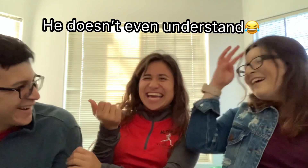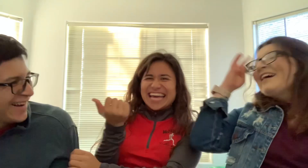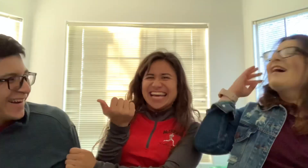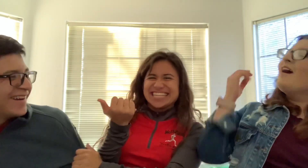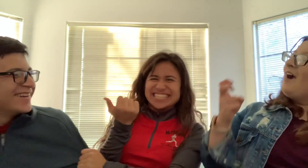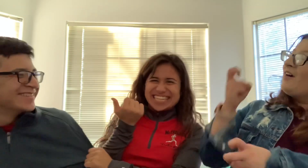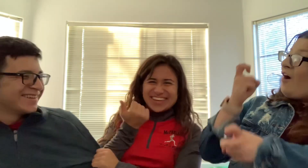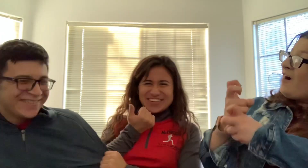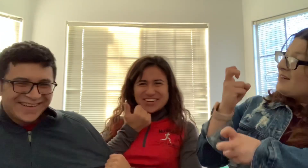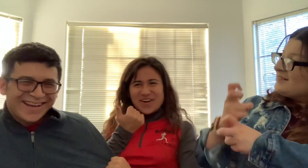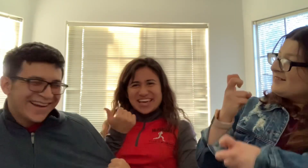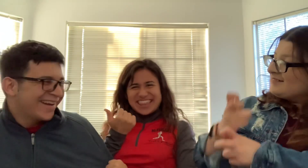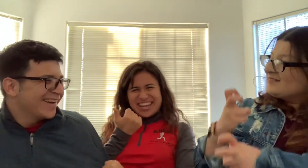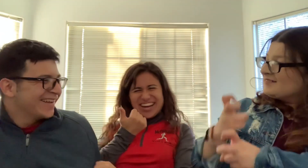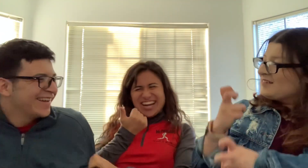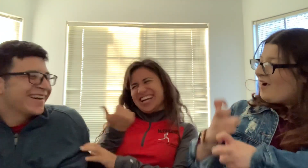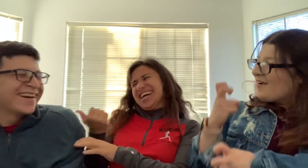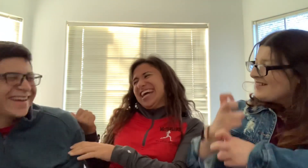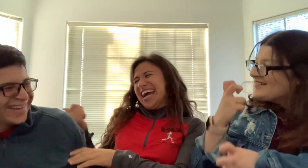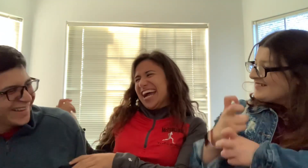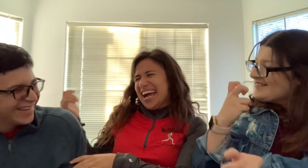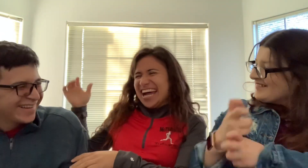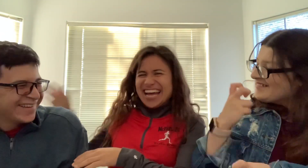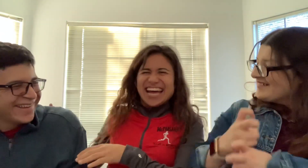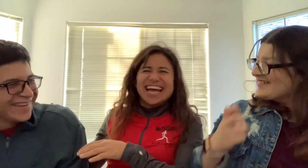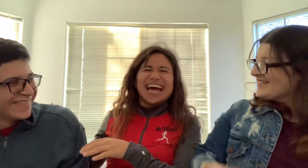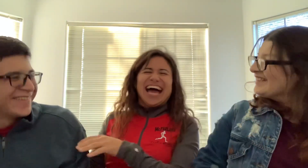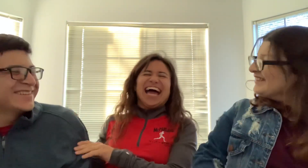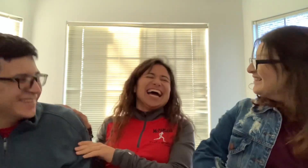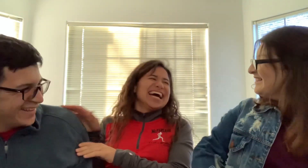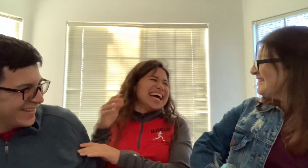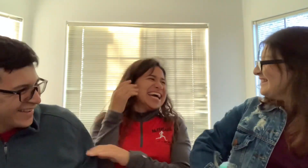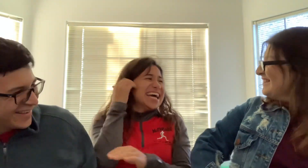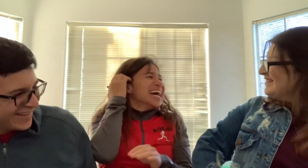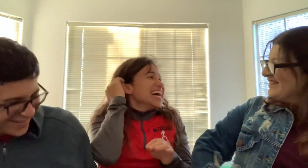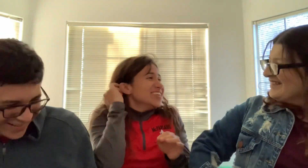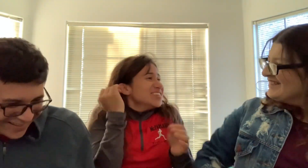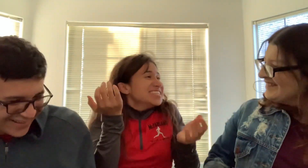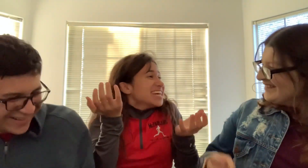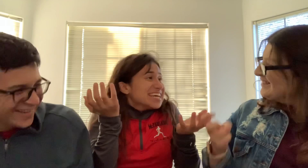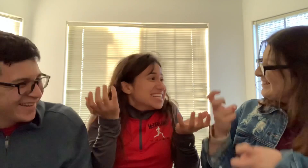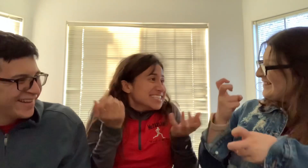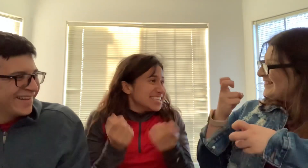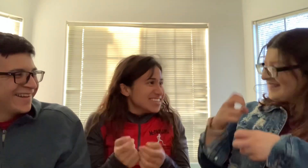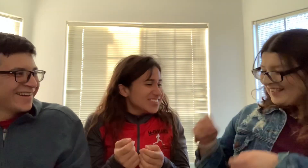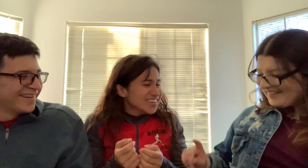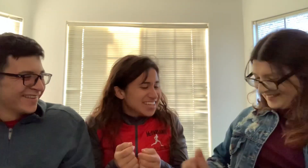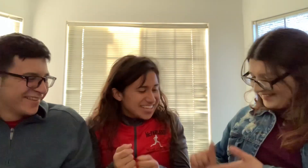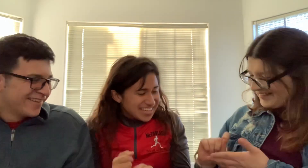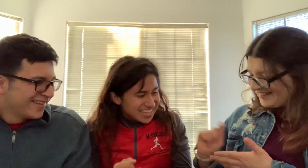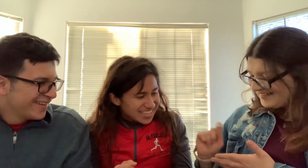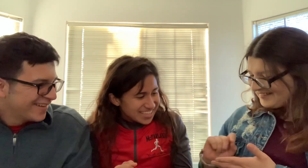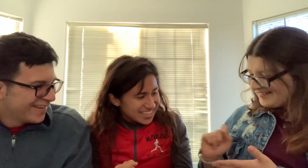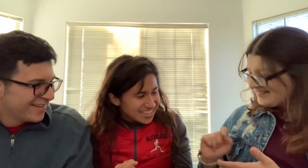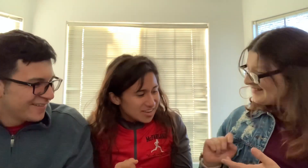What did you say? He doesn't even know either. What is it? No sé qué está haciendo.